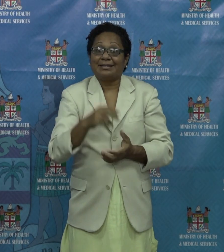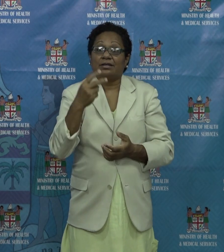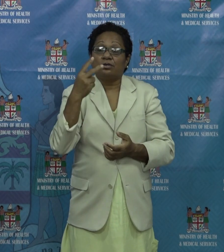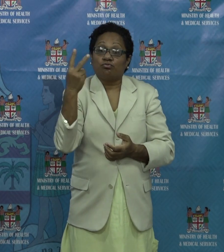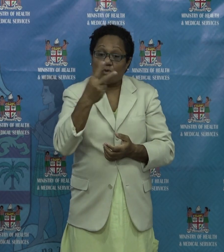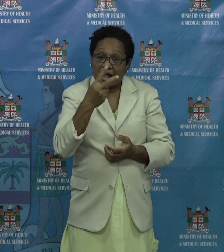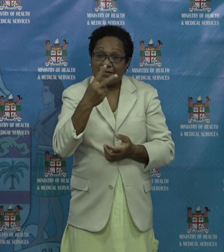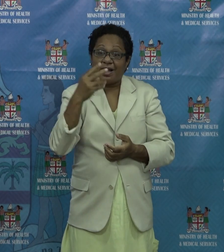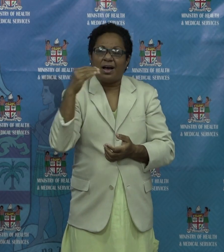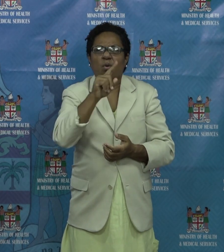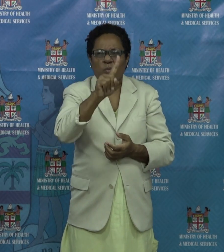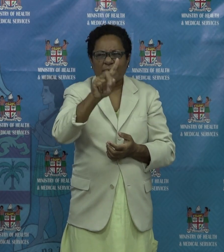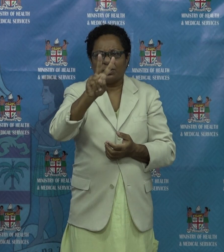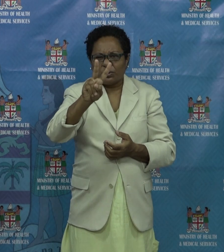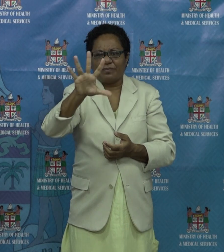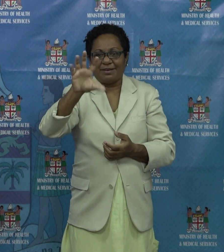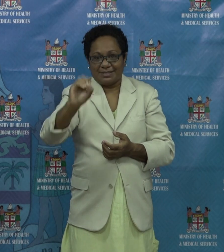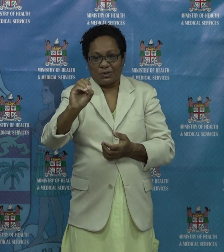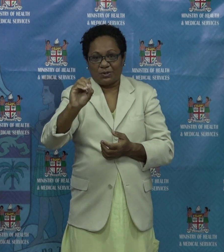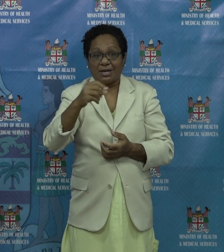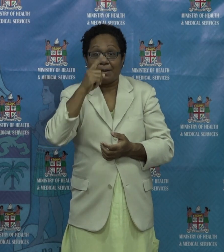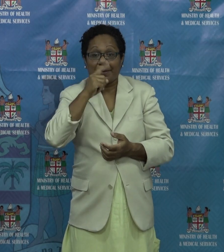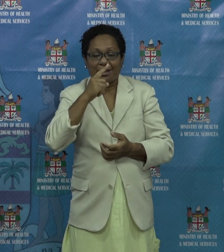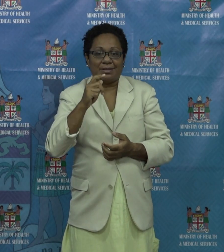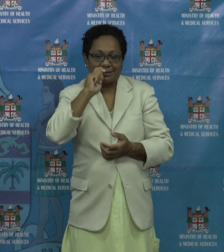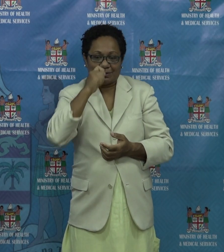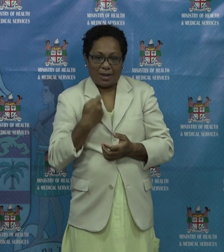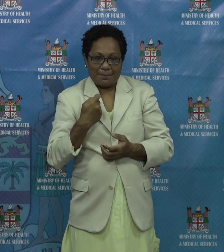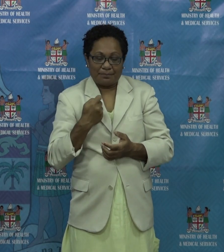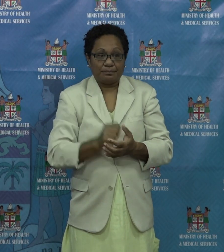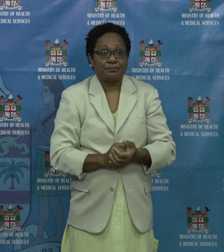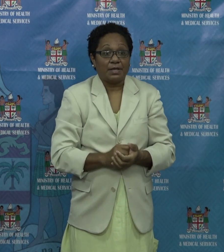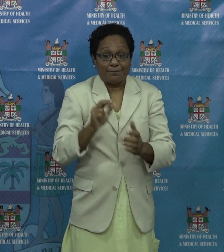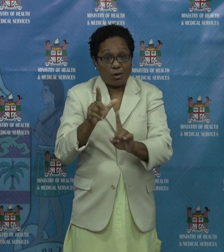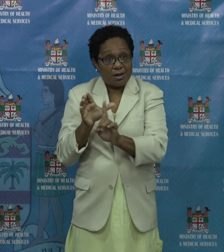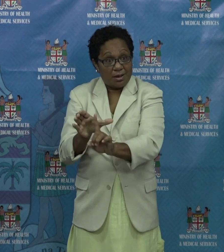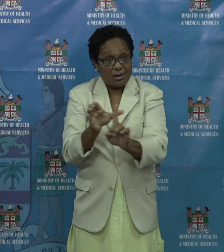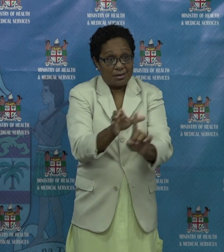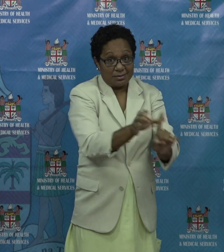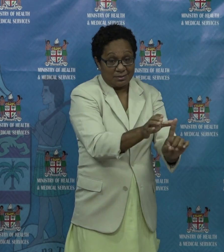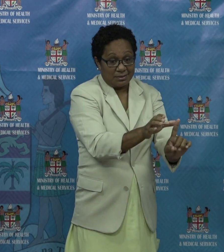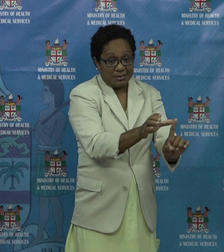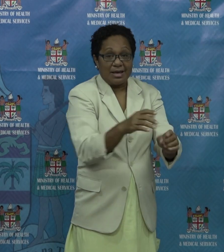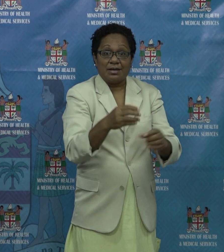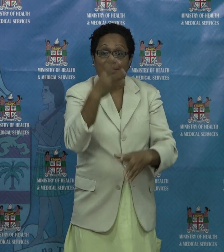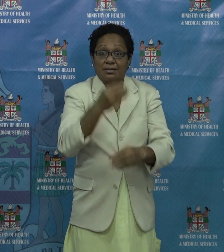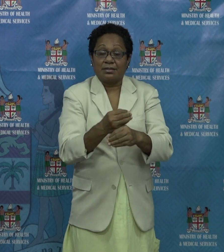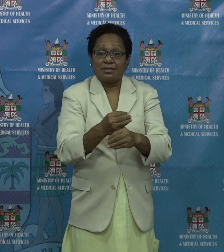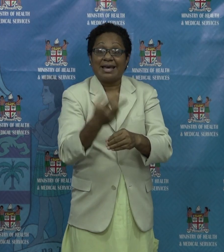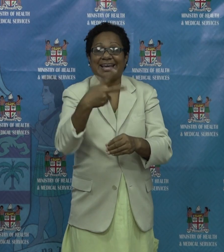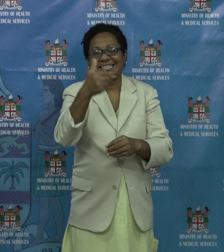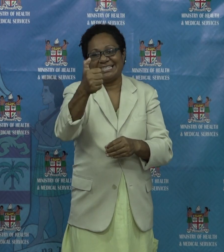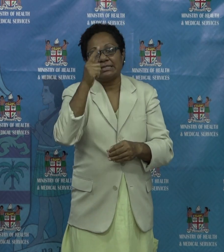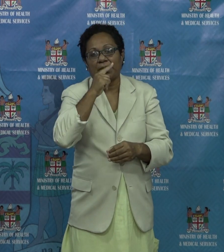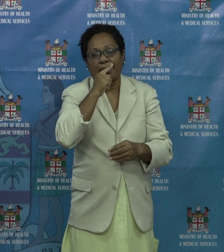swabbed. In our community isolation facilities, we currently have 86